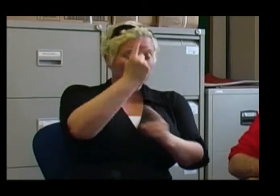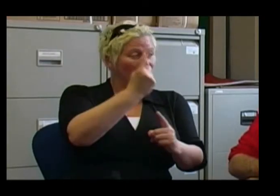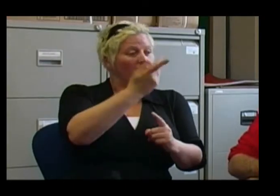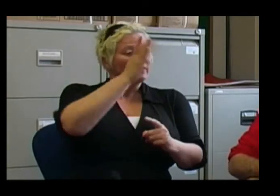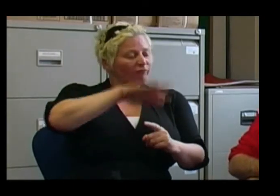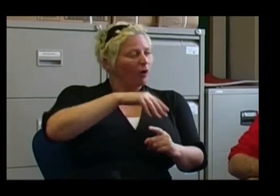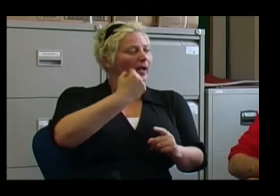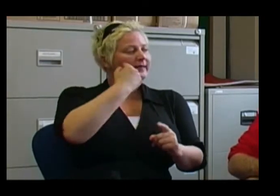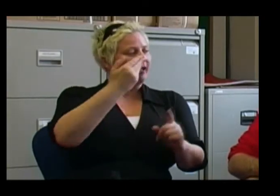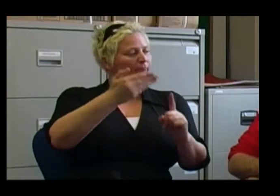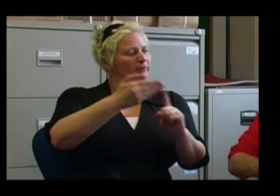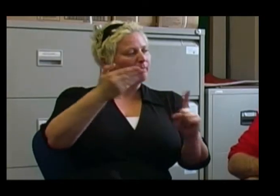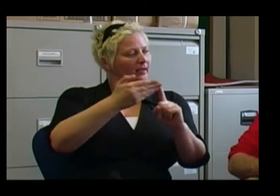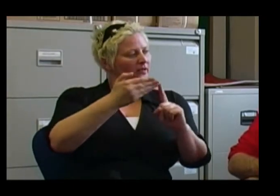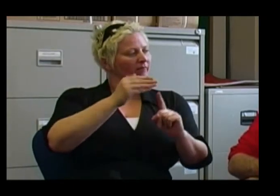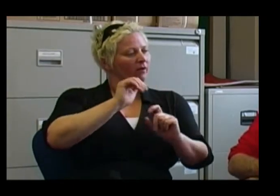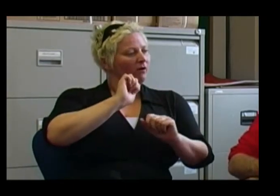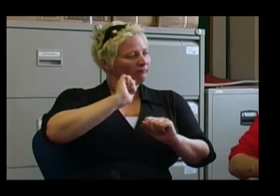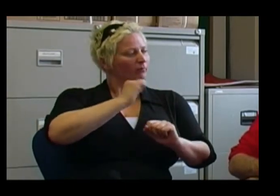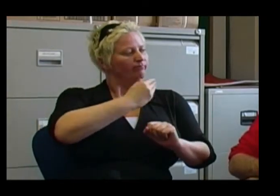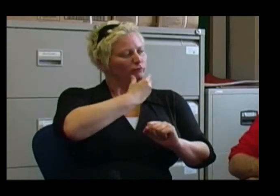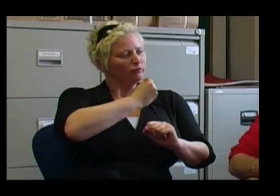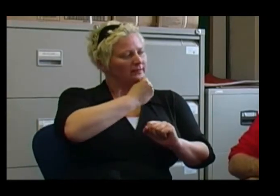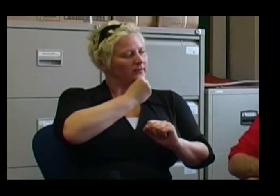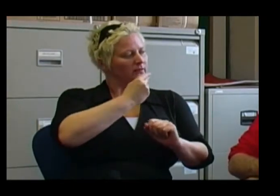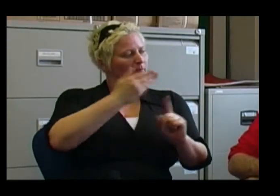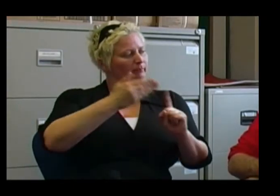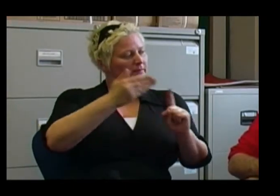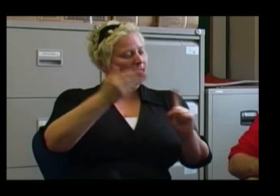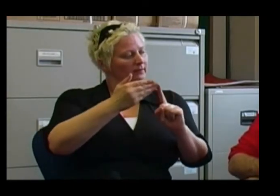as deaf people, we understand the play from Chris's perspective.